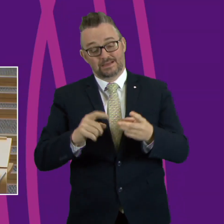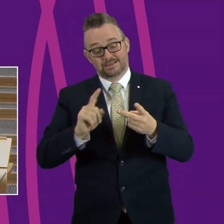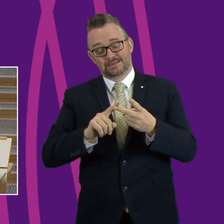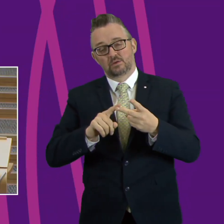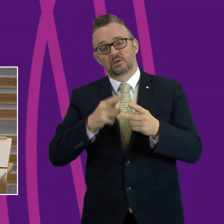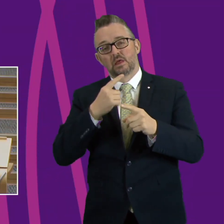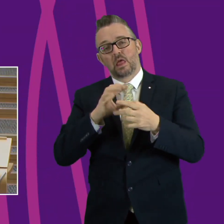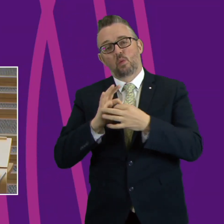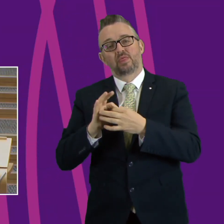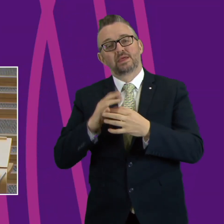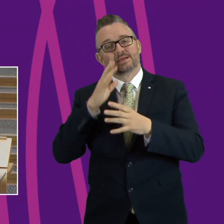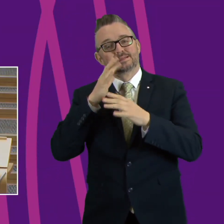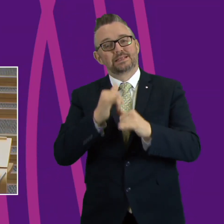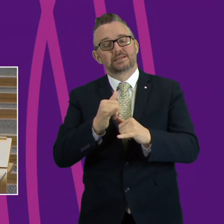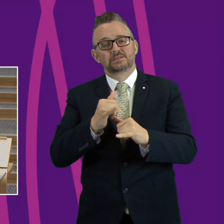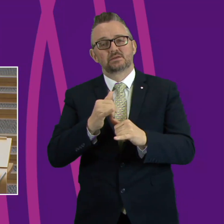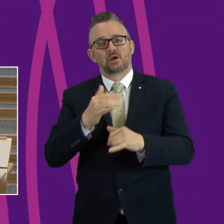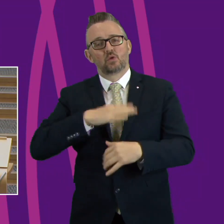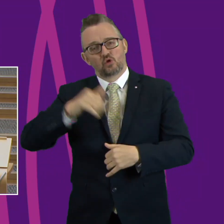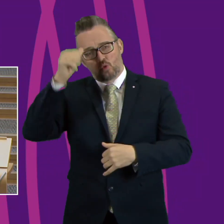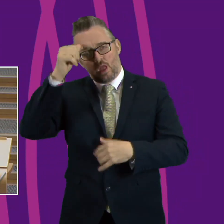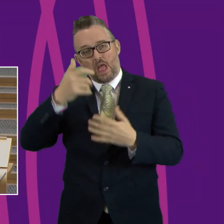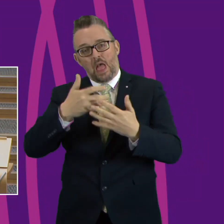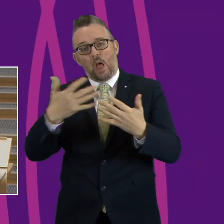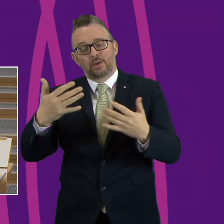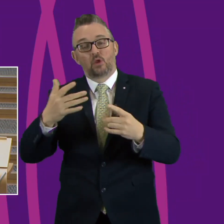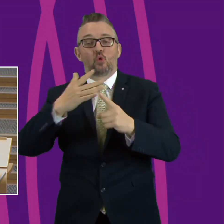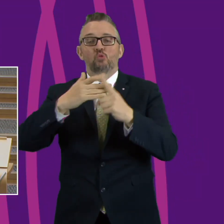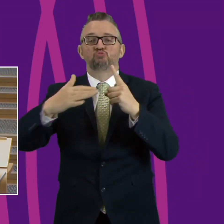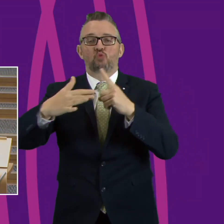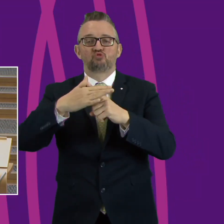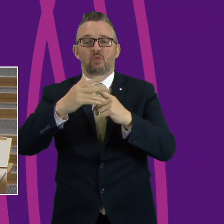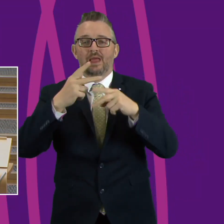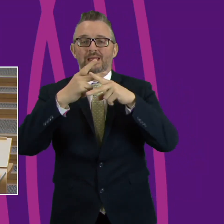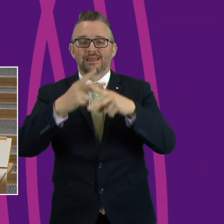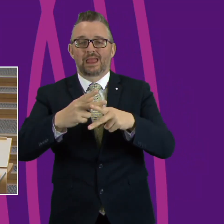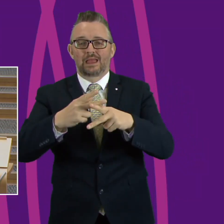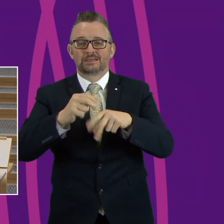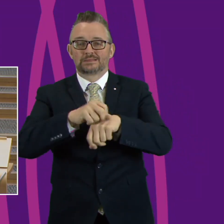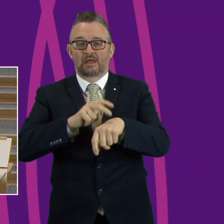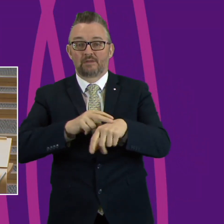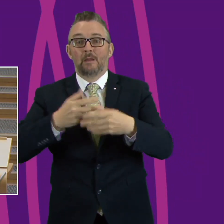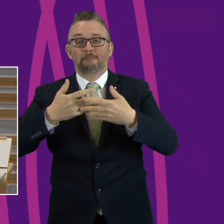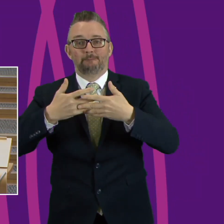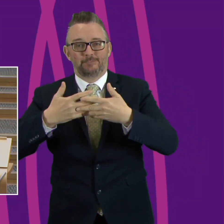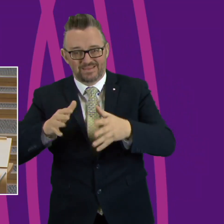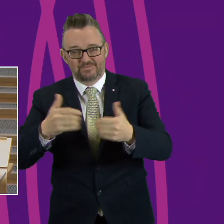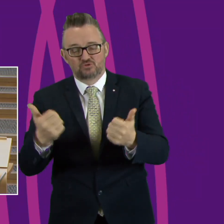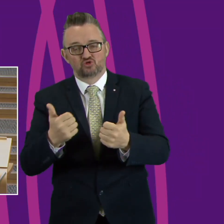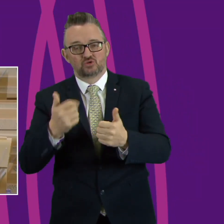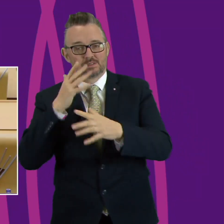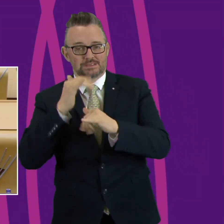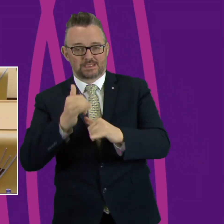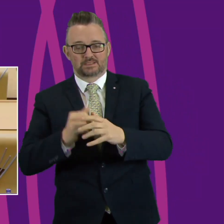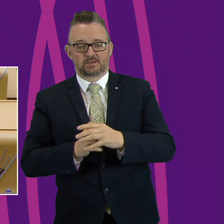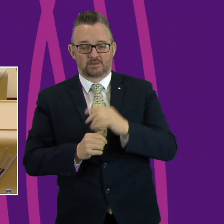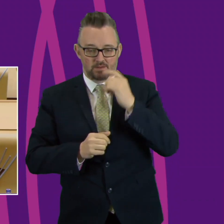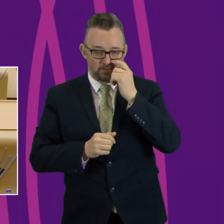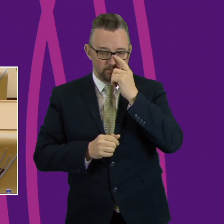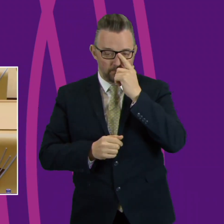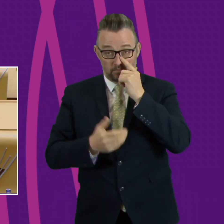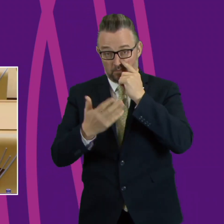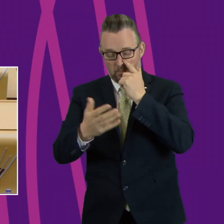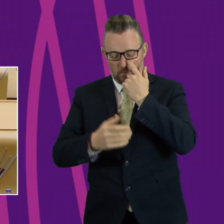an up-to-date figure on how many social care staff have now been tested? Thank you very much. Cabinet